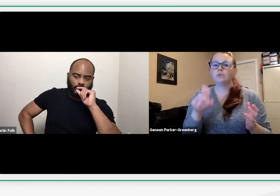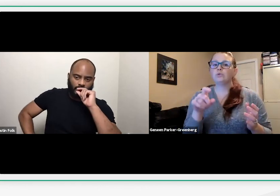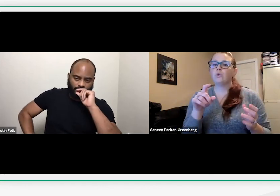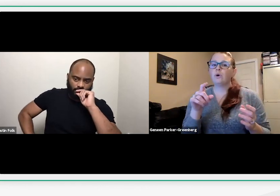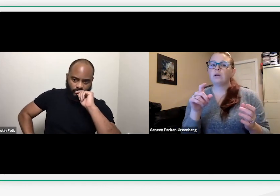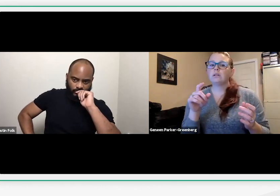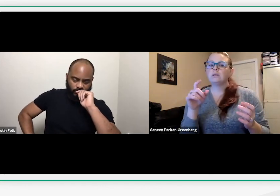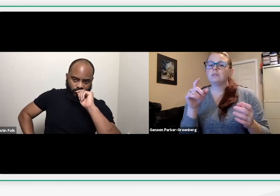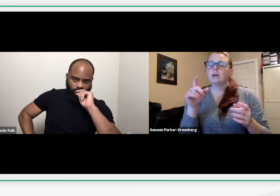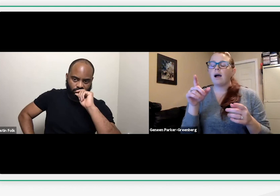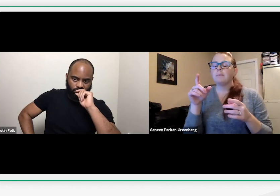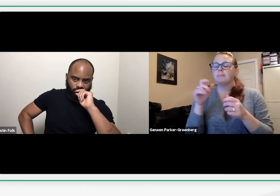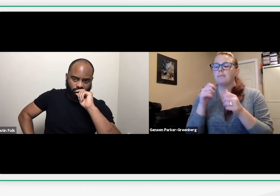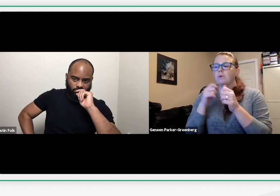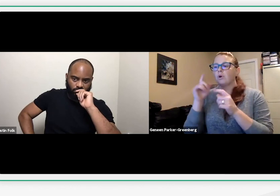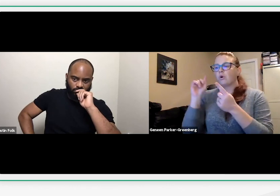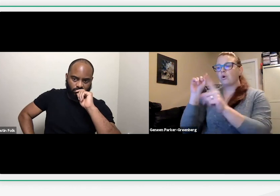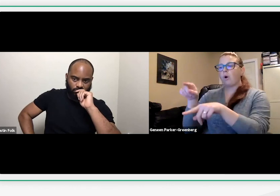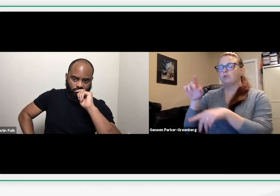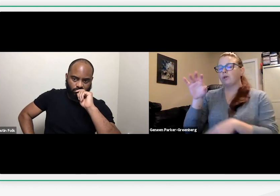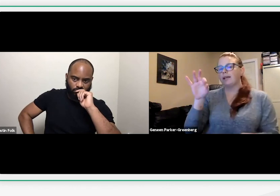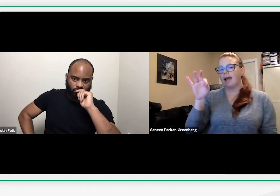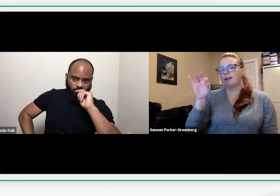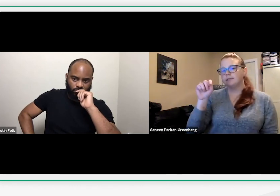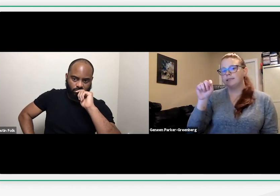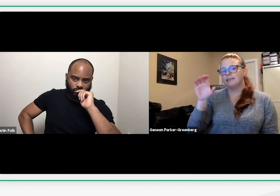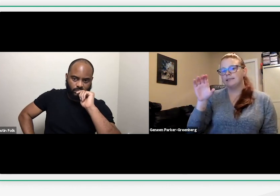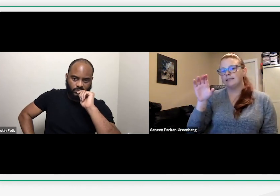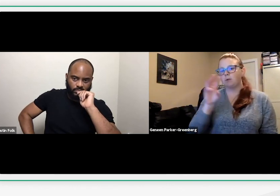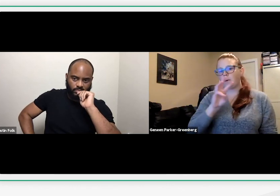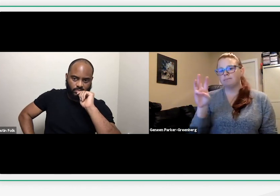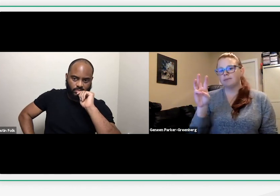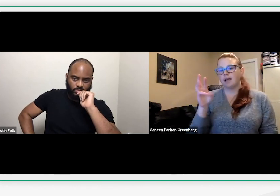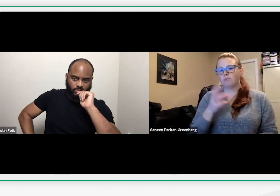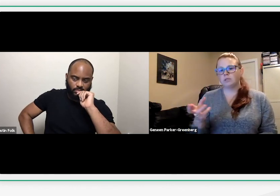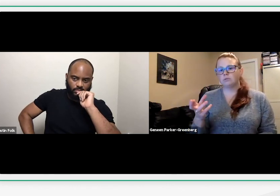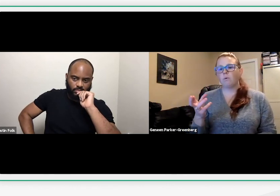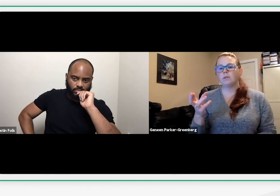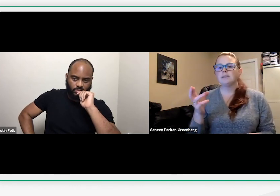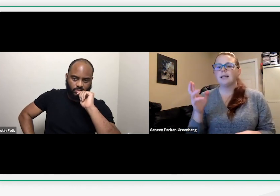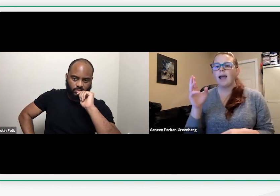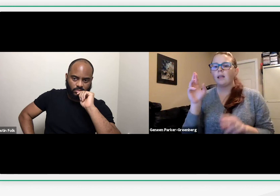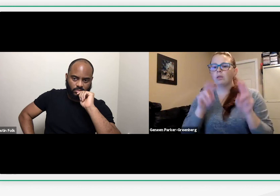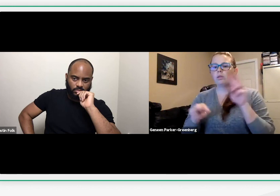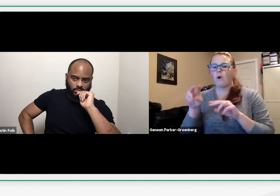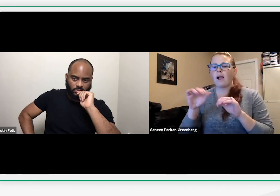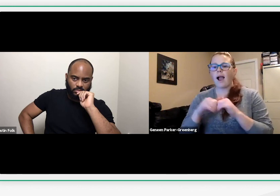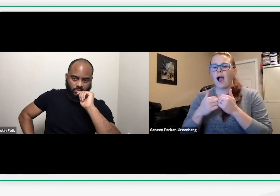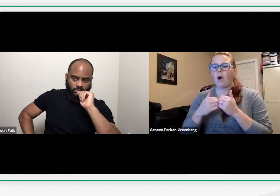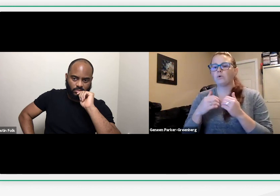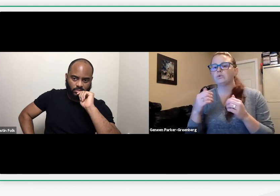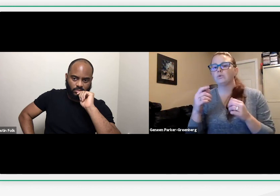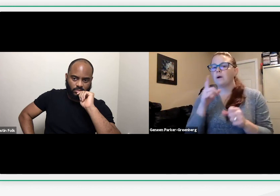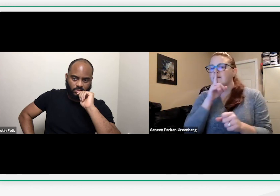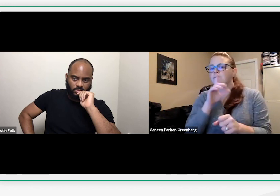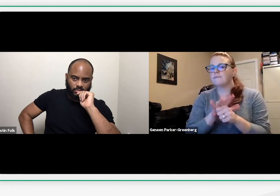If you know that you have medical debt, then you should go to FTC, that